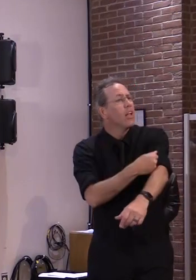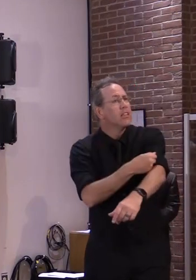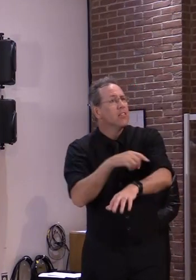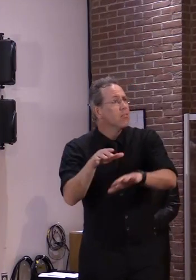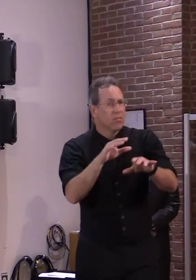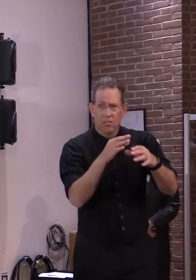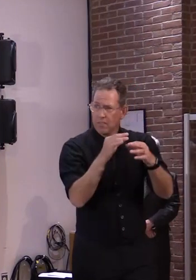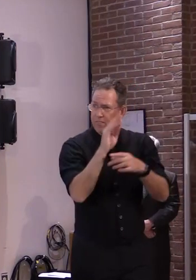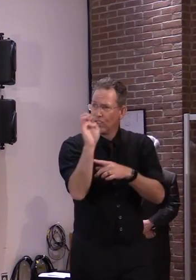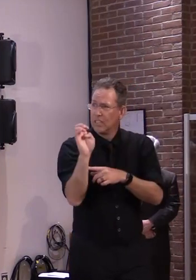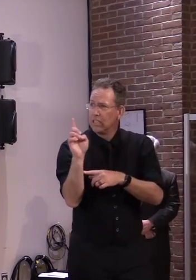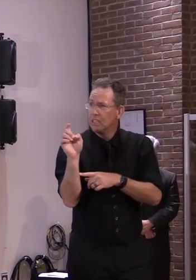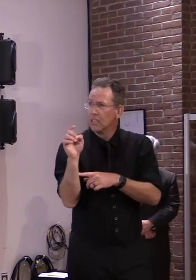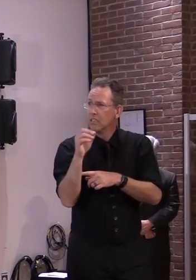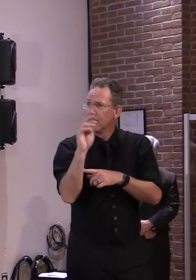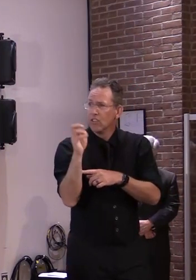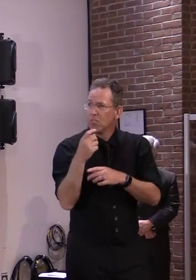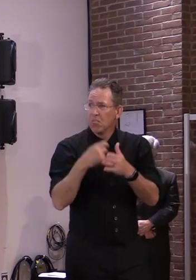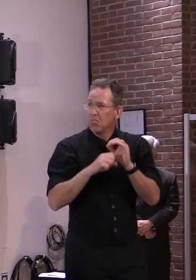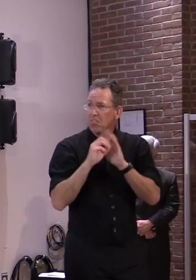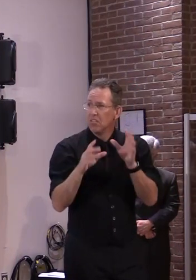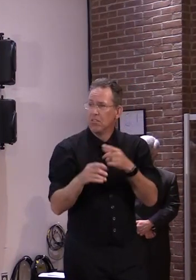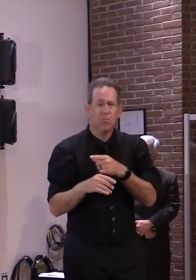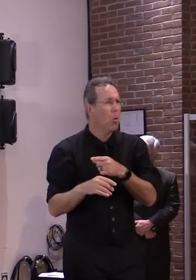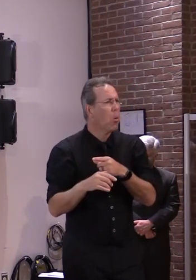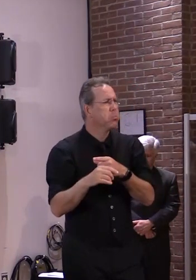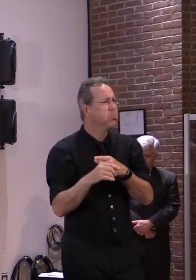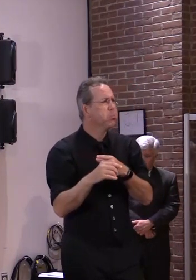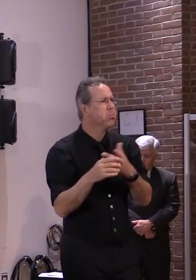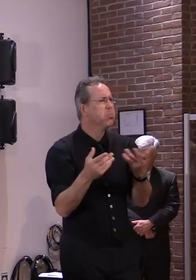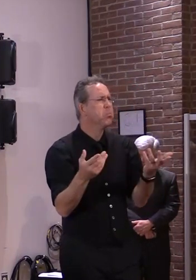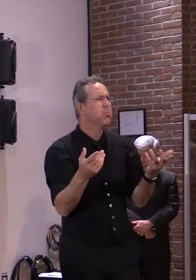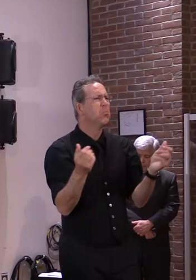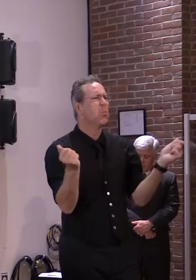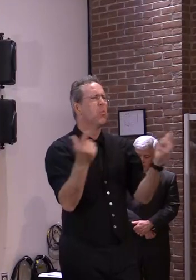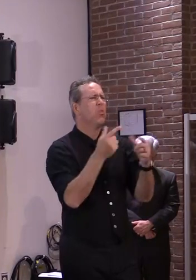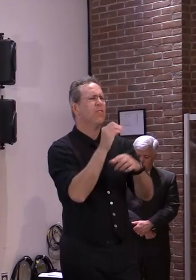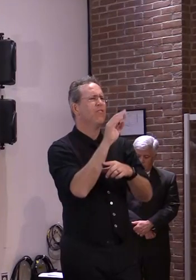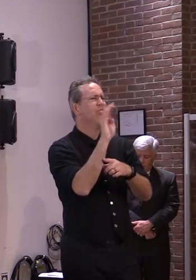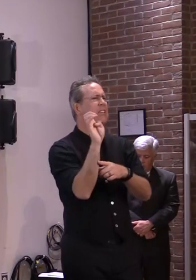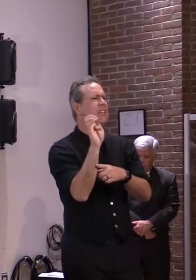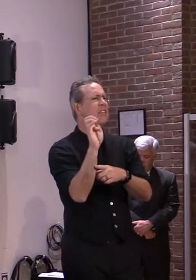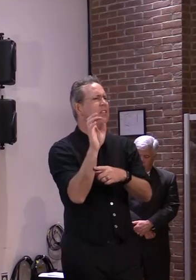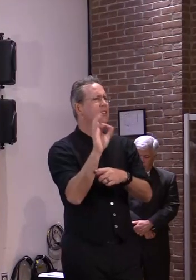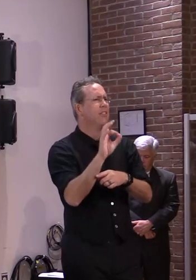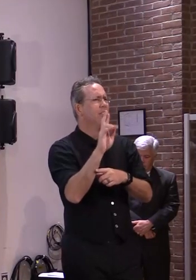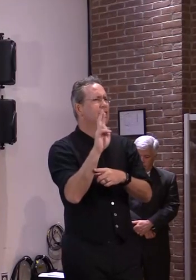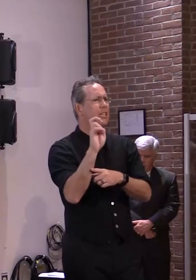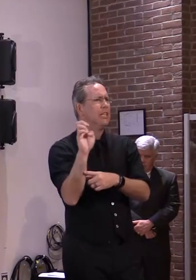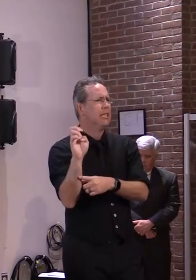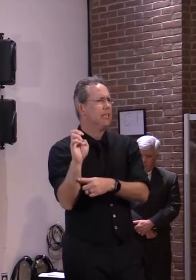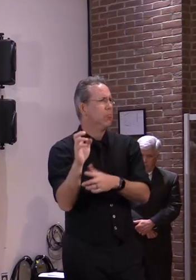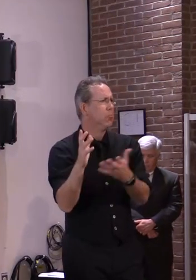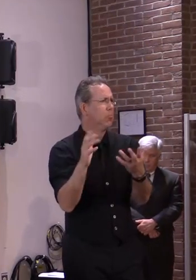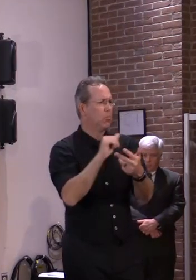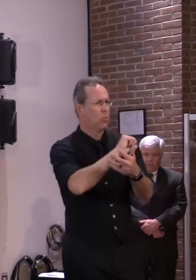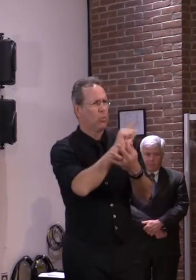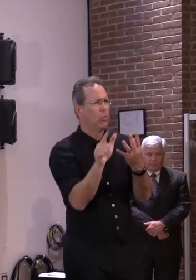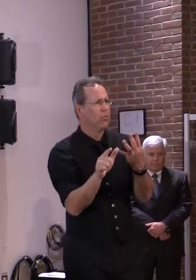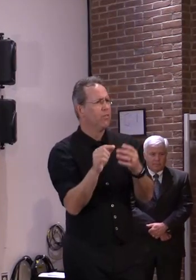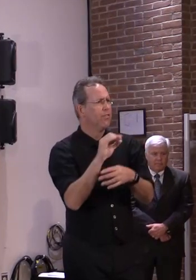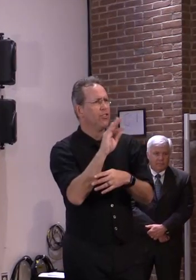point in time, so I'm not aware that anybody would be charged for anything. Great. Thank you very much.